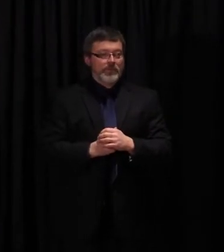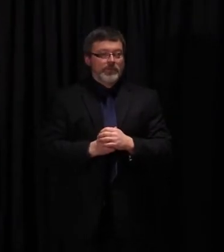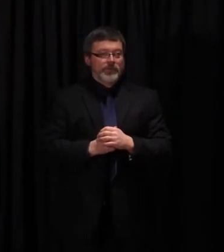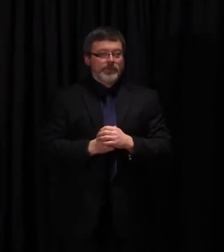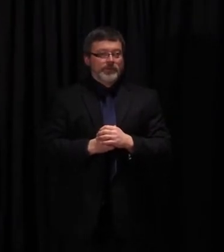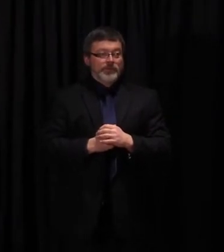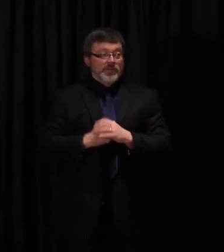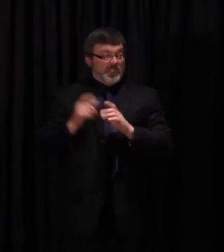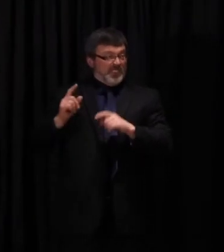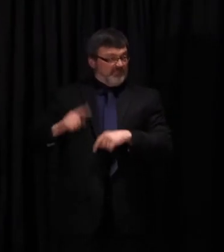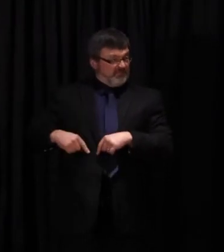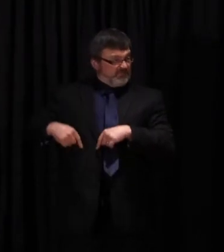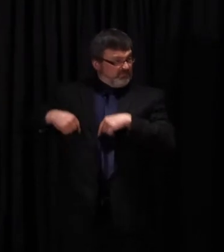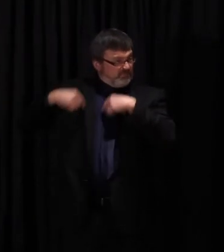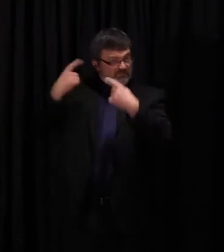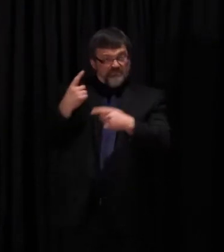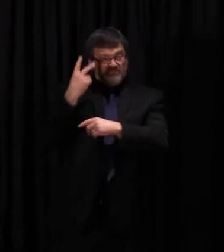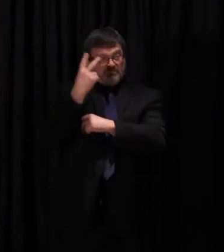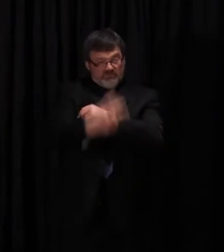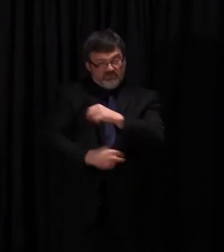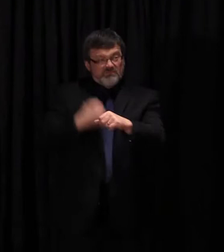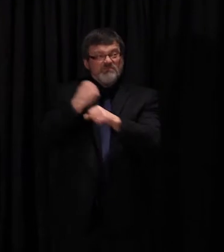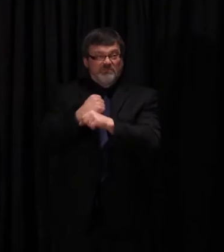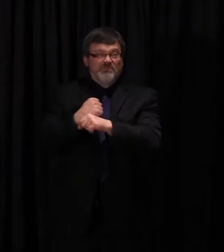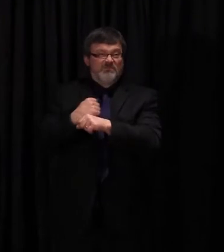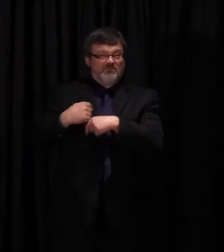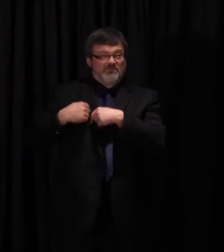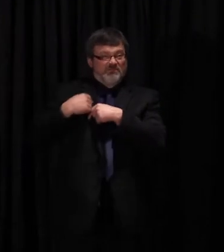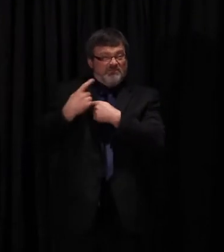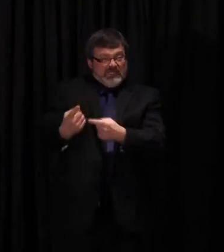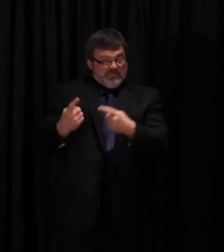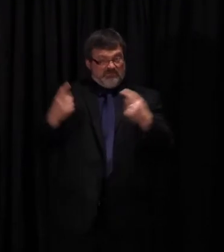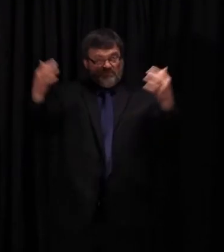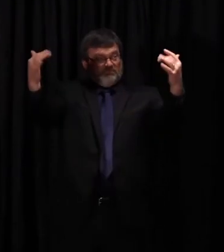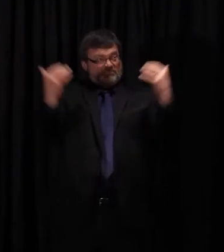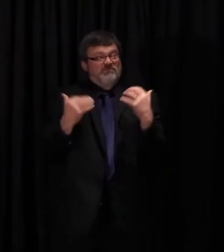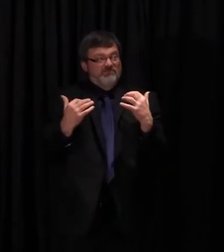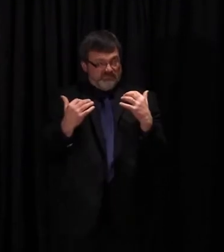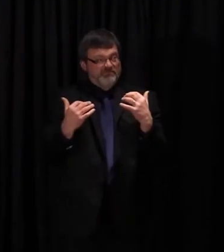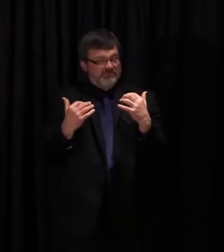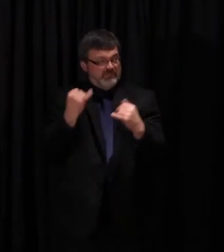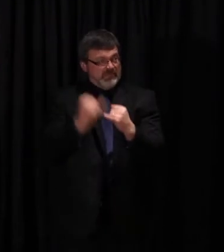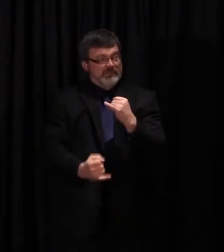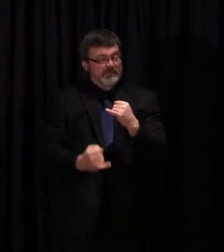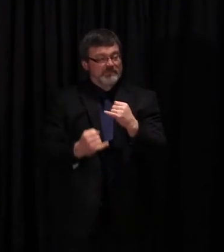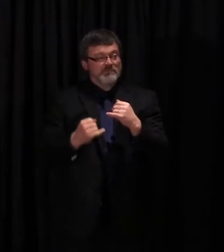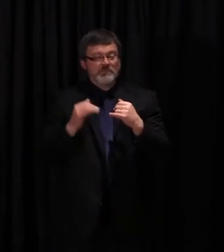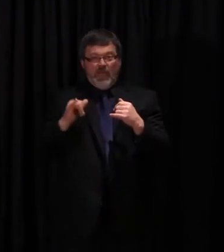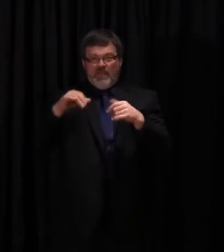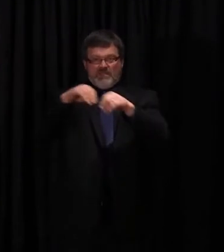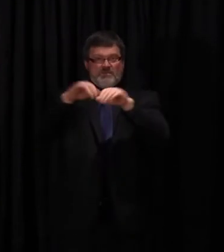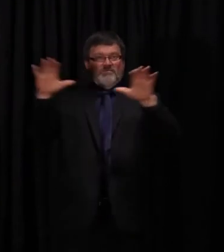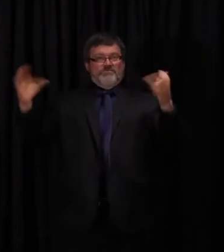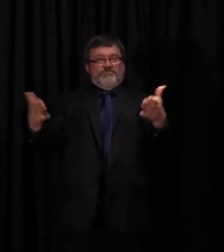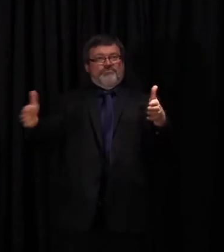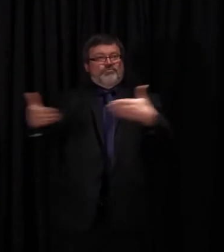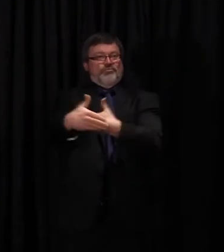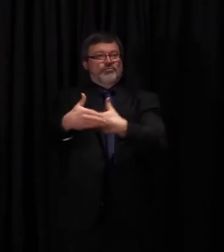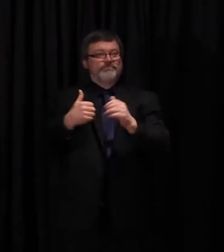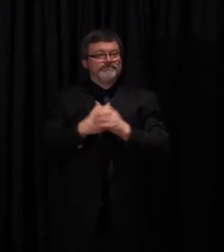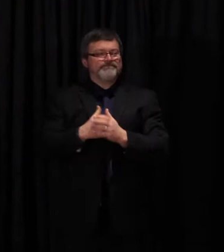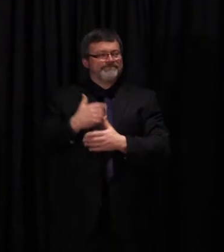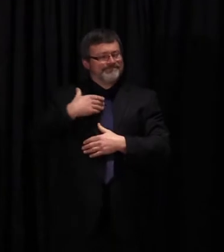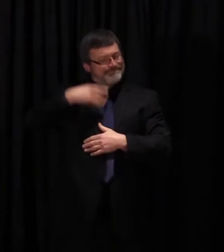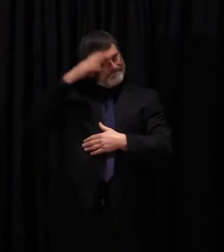It's been almost 2 years since we were last together in one room, and I know your decision to